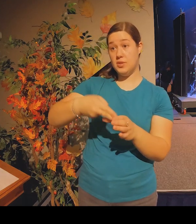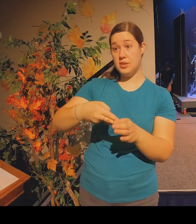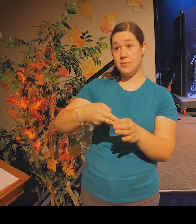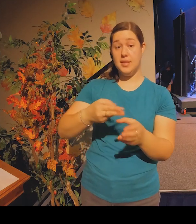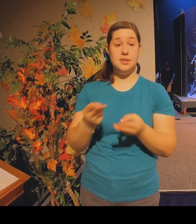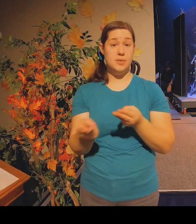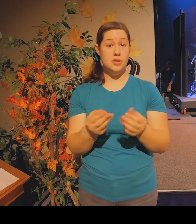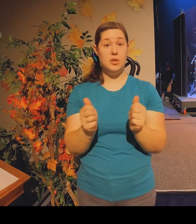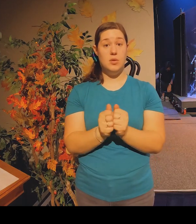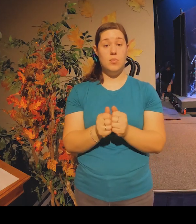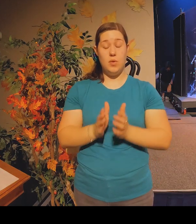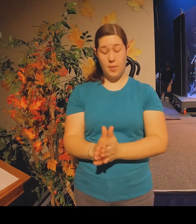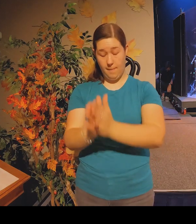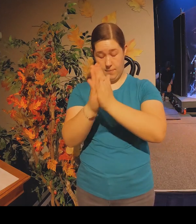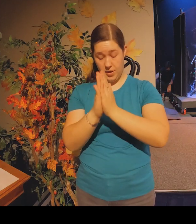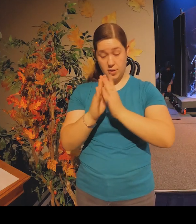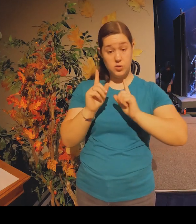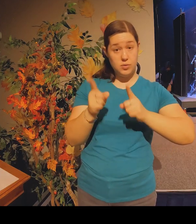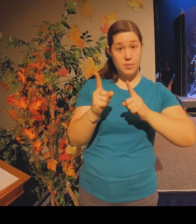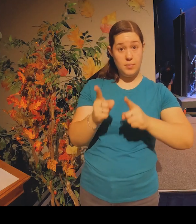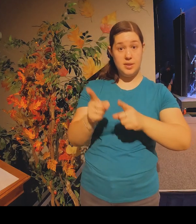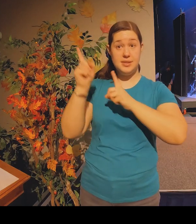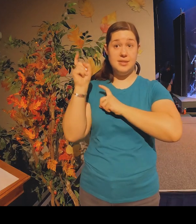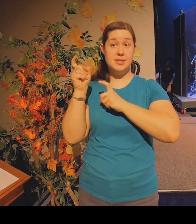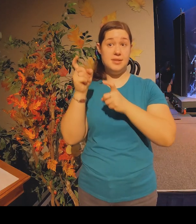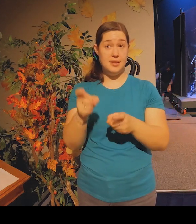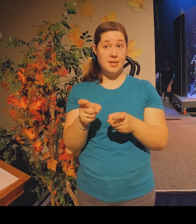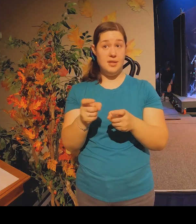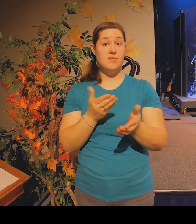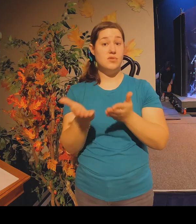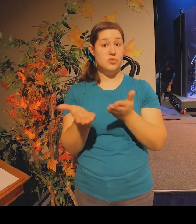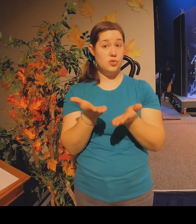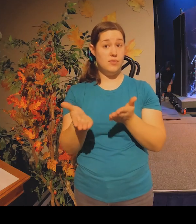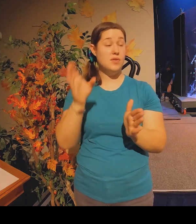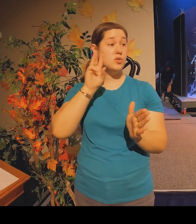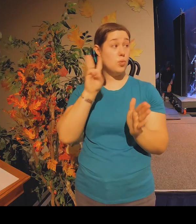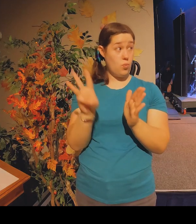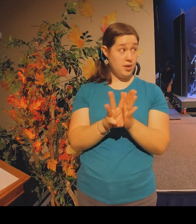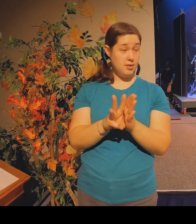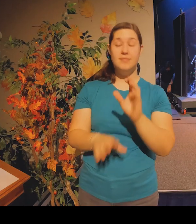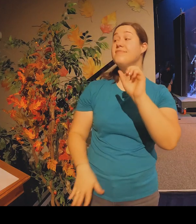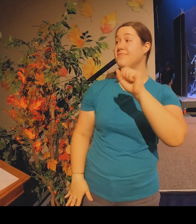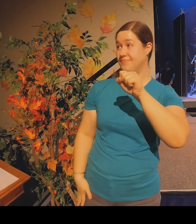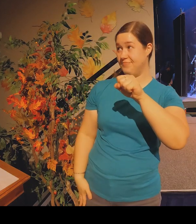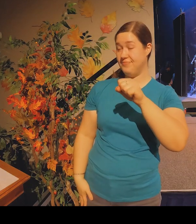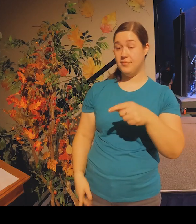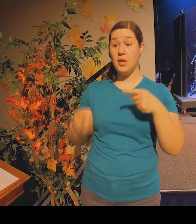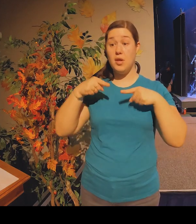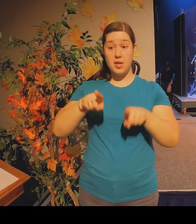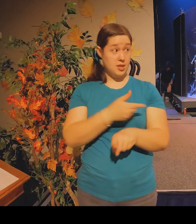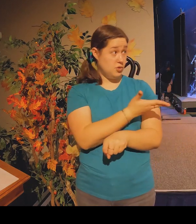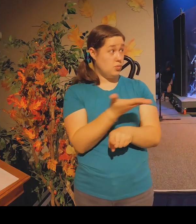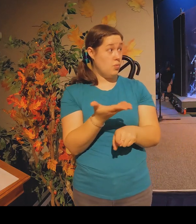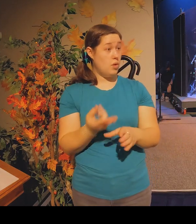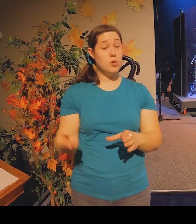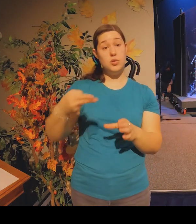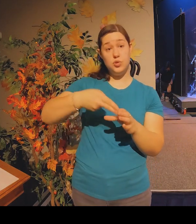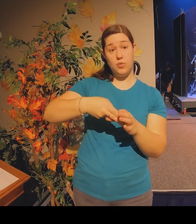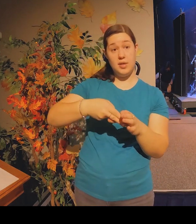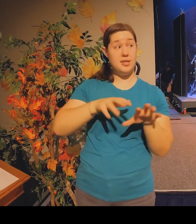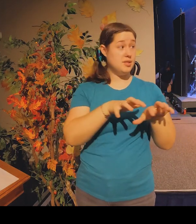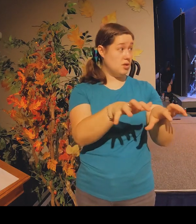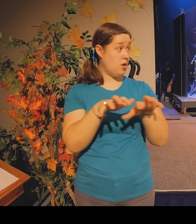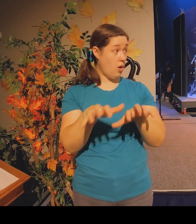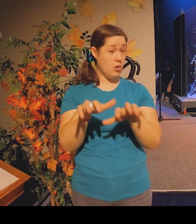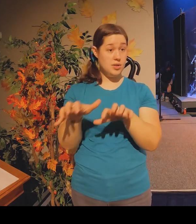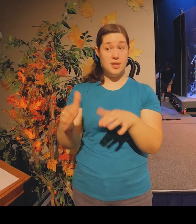your gifts, your service, and your witness? And as you all are joining this congregation, I have a response for